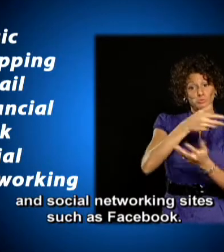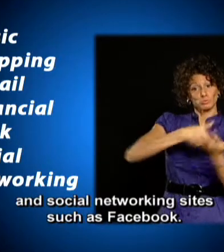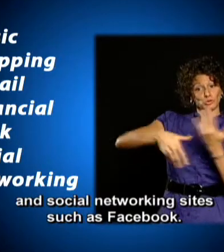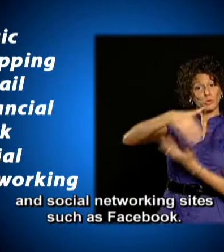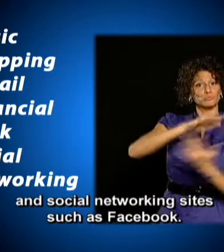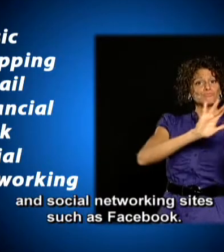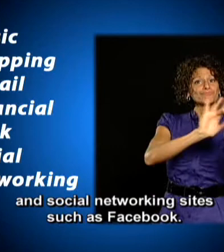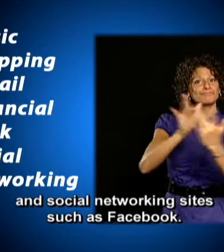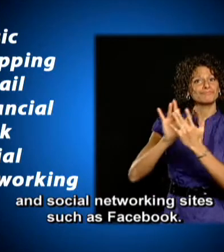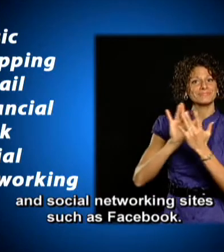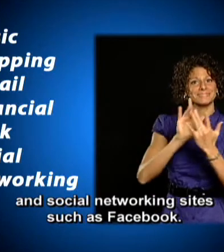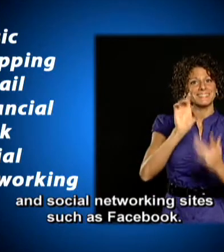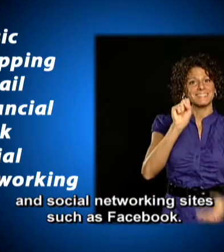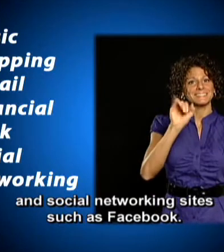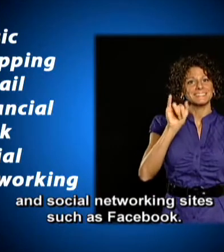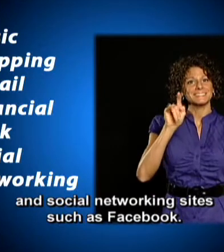sites, such as Facebook.